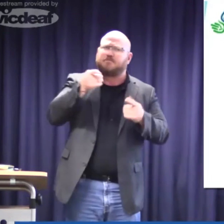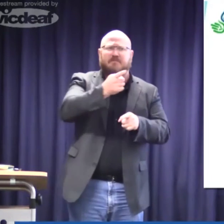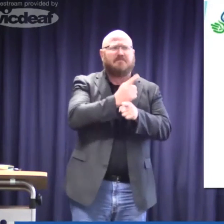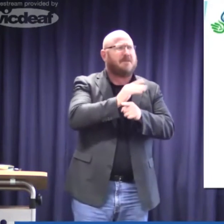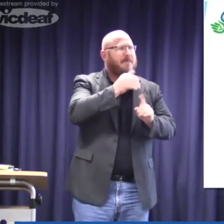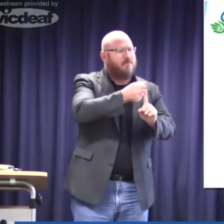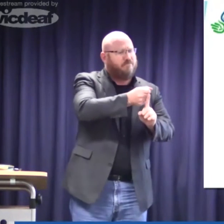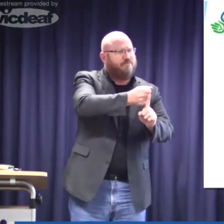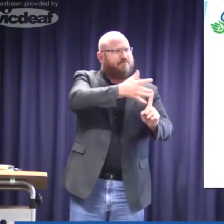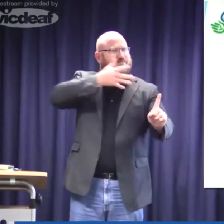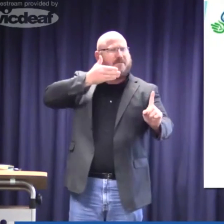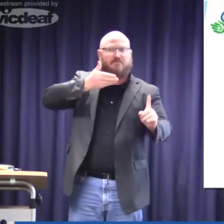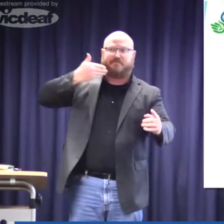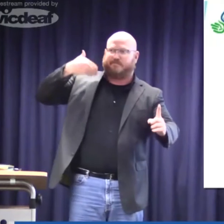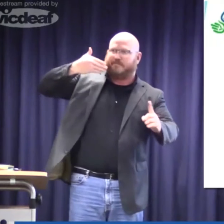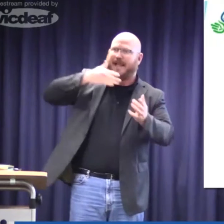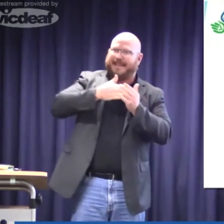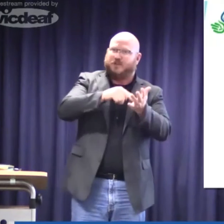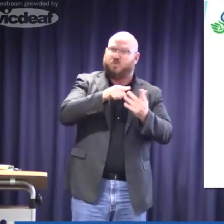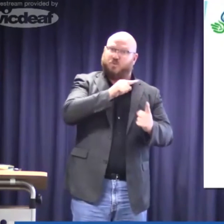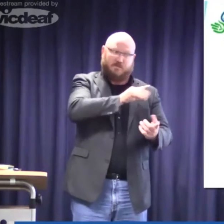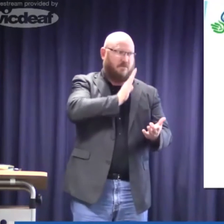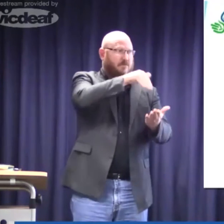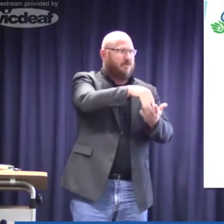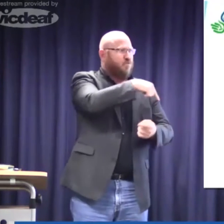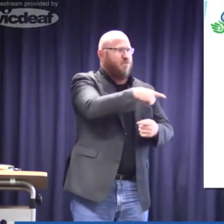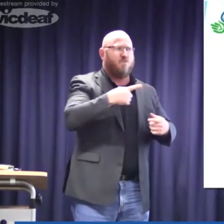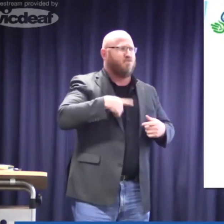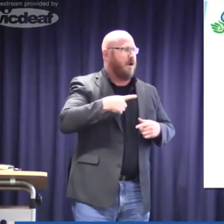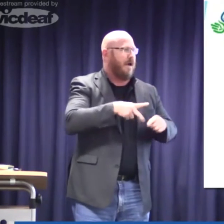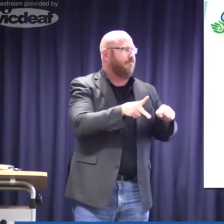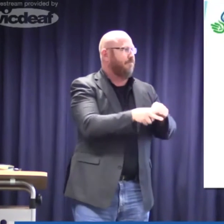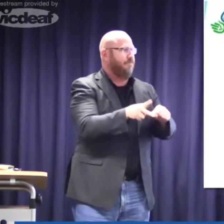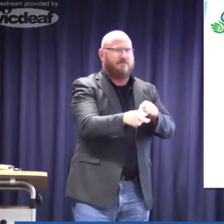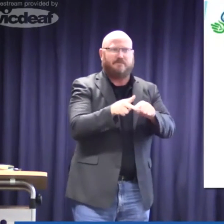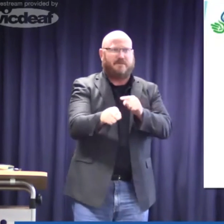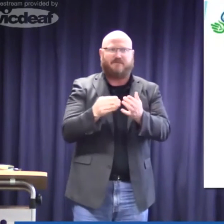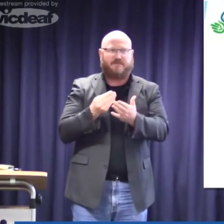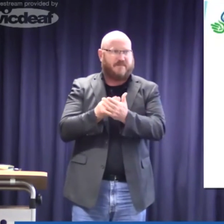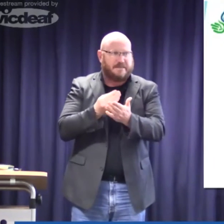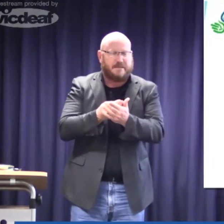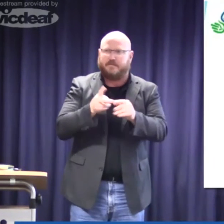this point. I'm not sure of the history that led to